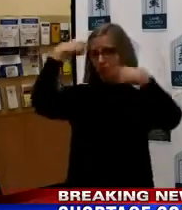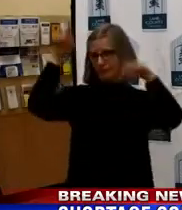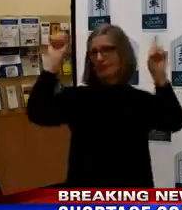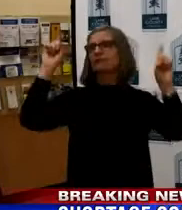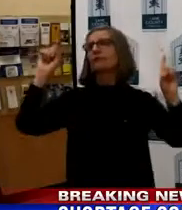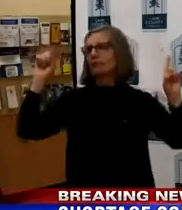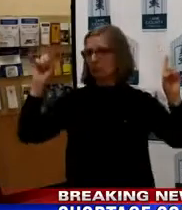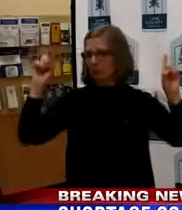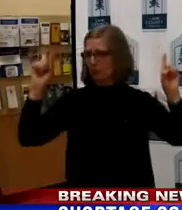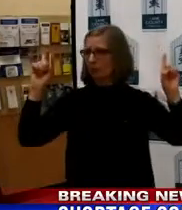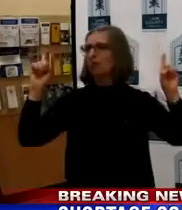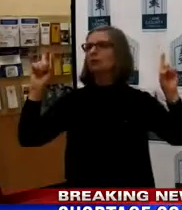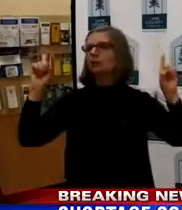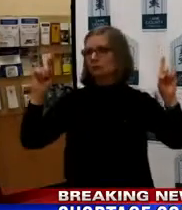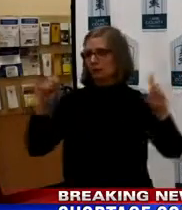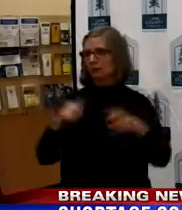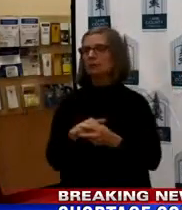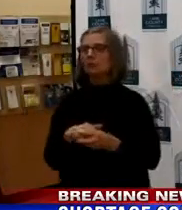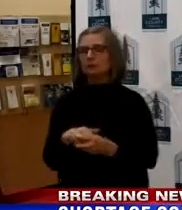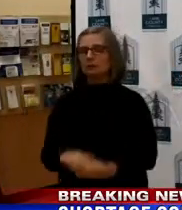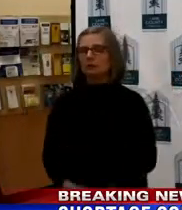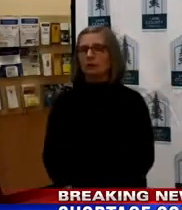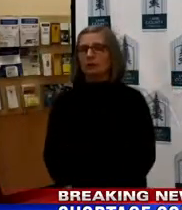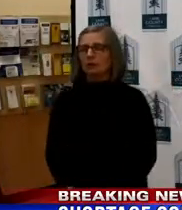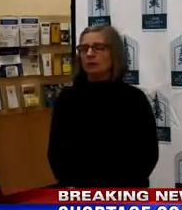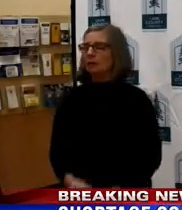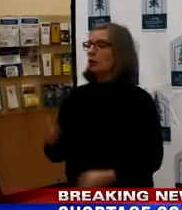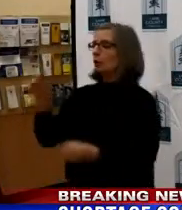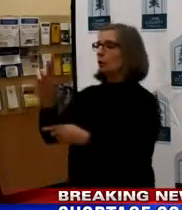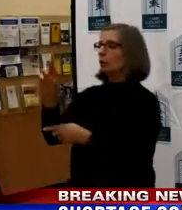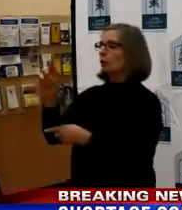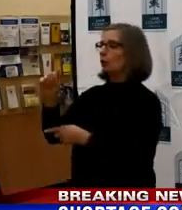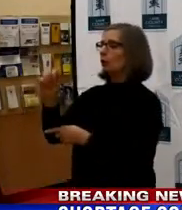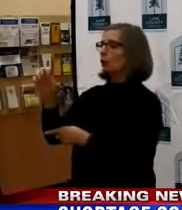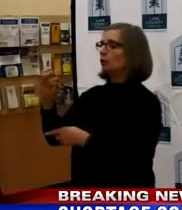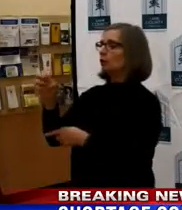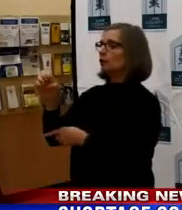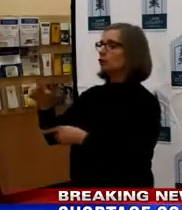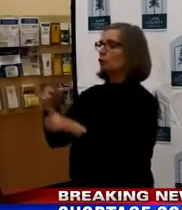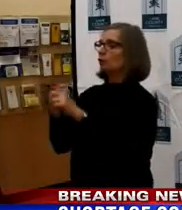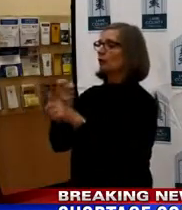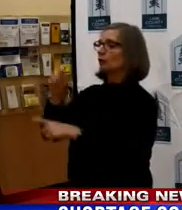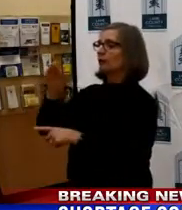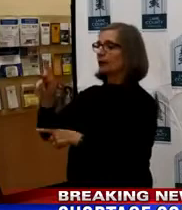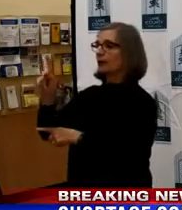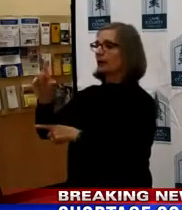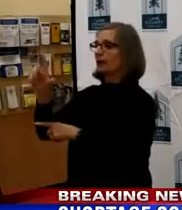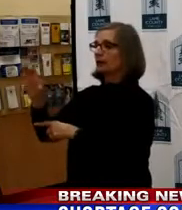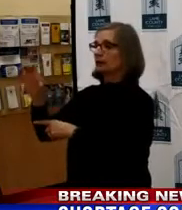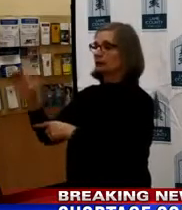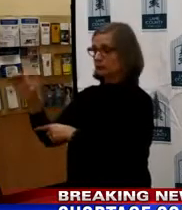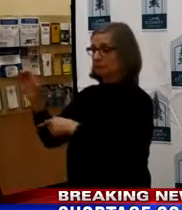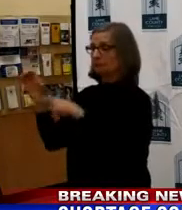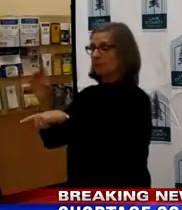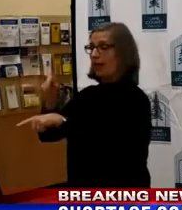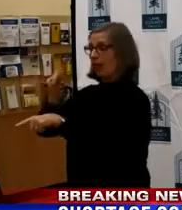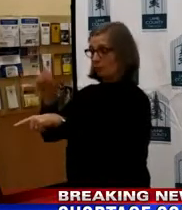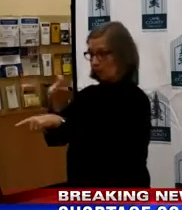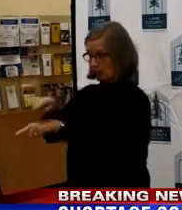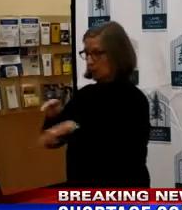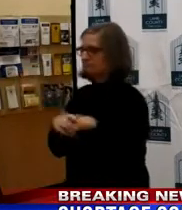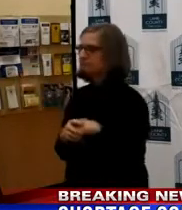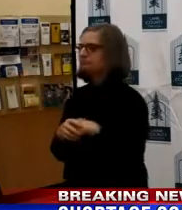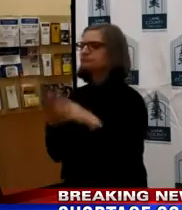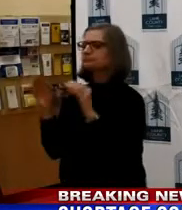see happening in other places. Rachel from KLCC, with more tests supposedly becoming available, do we expect